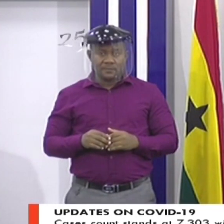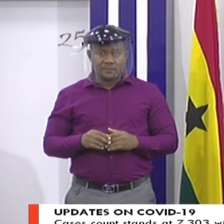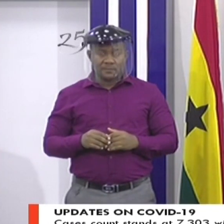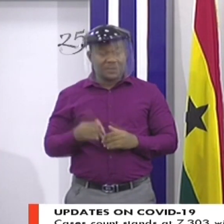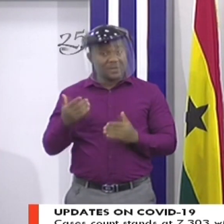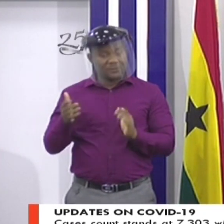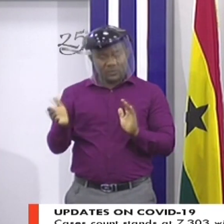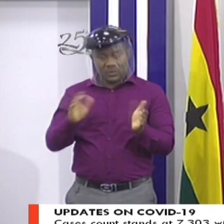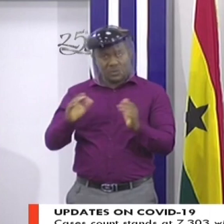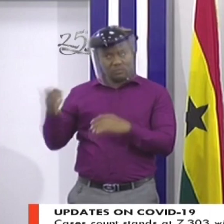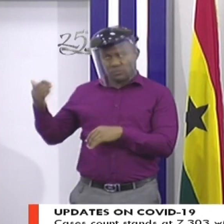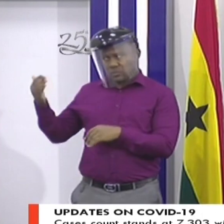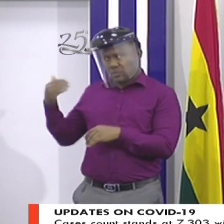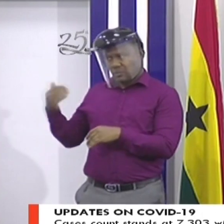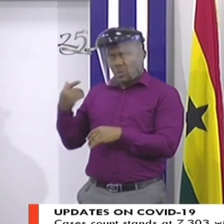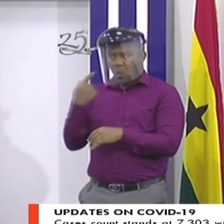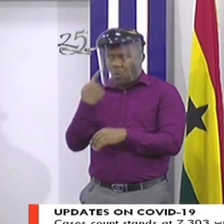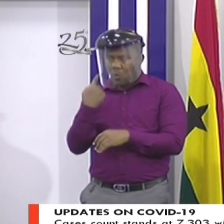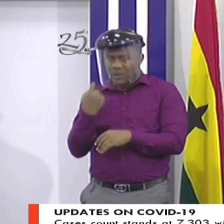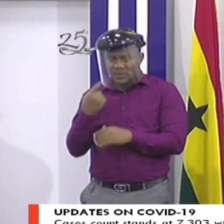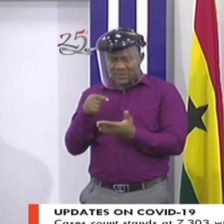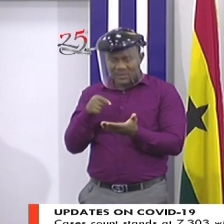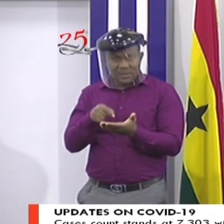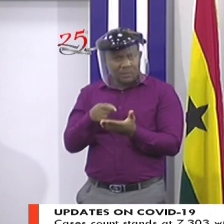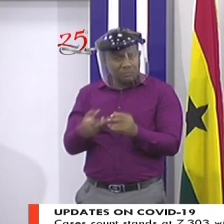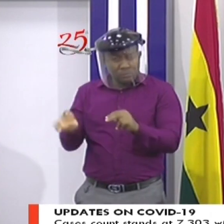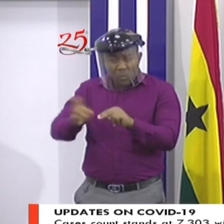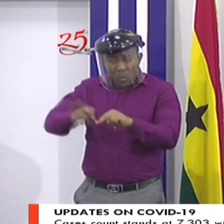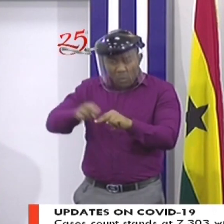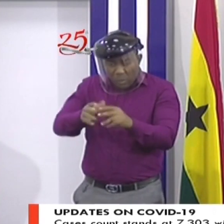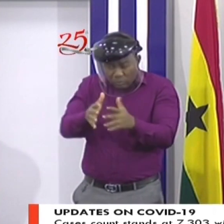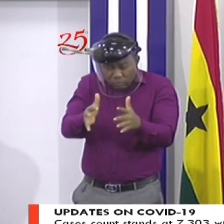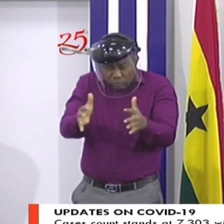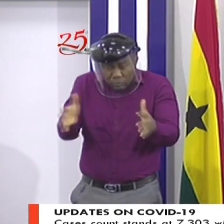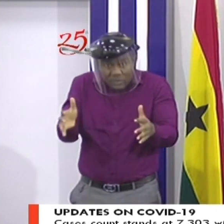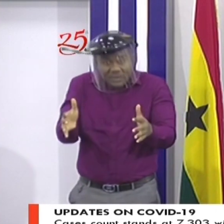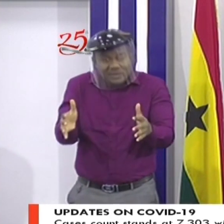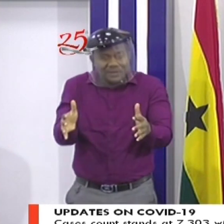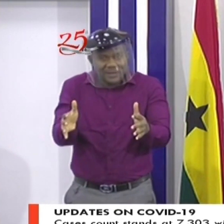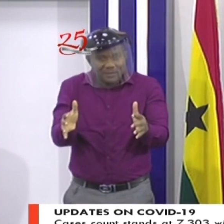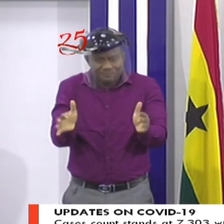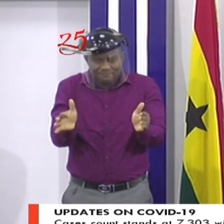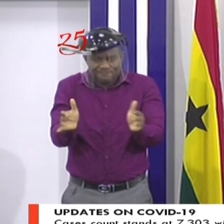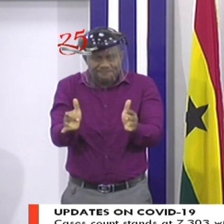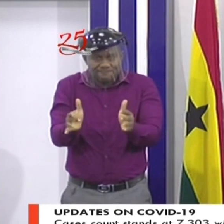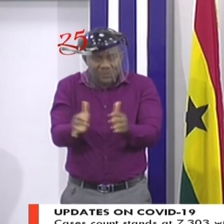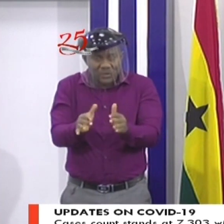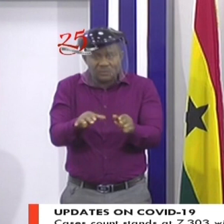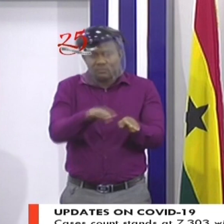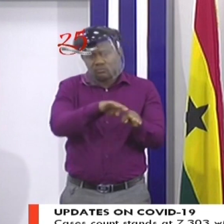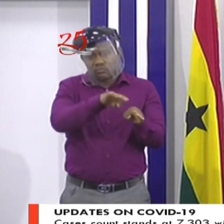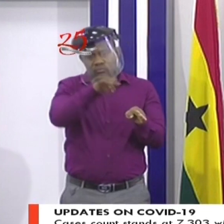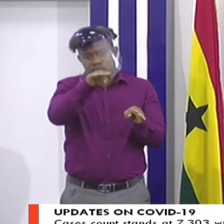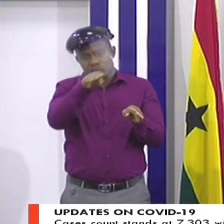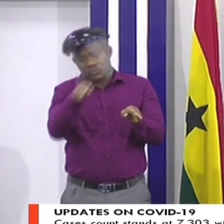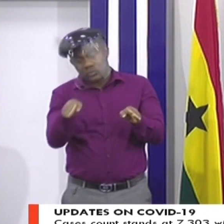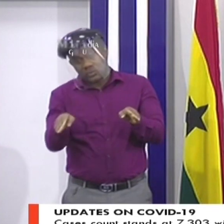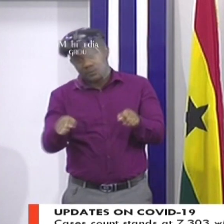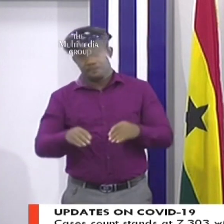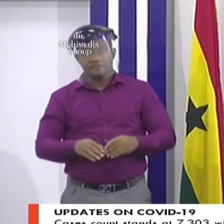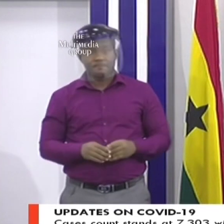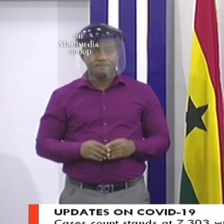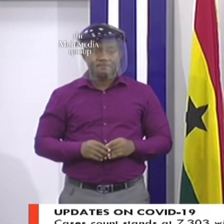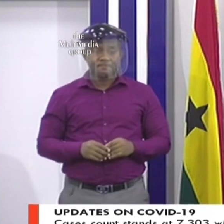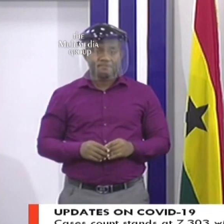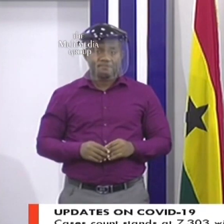over the period within the recent times, the rate of increase has been on the downward trend.